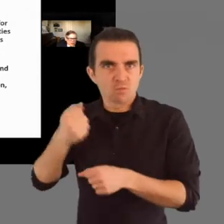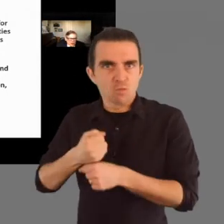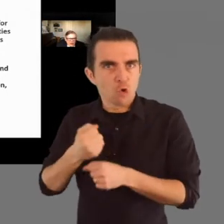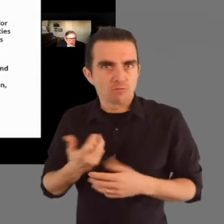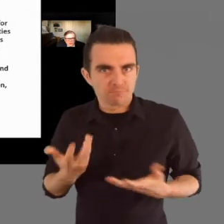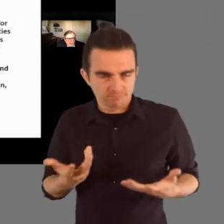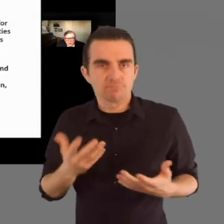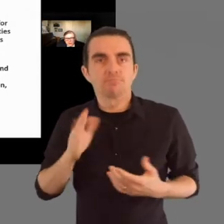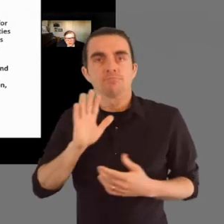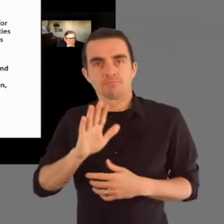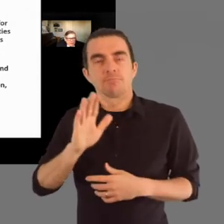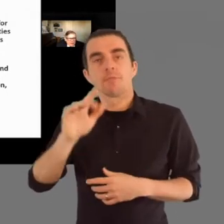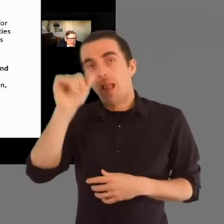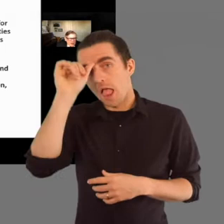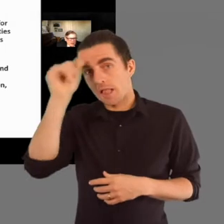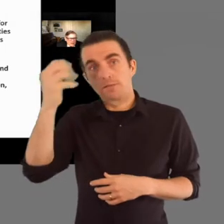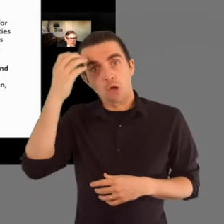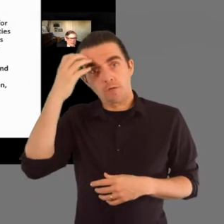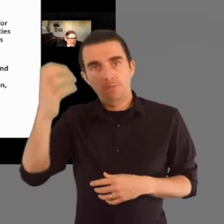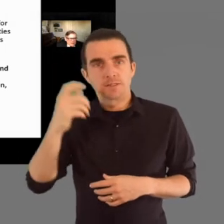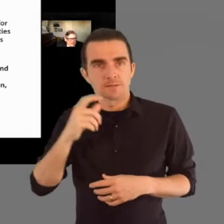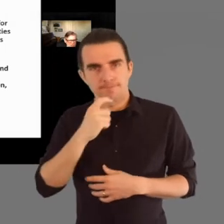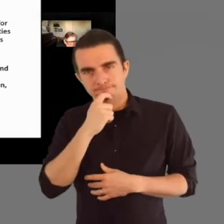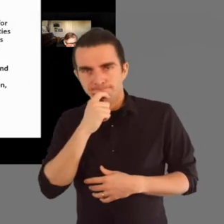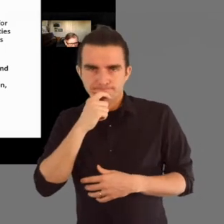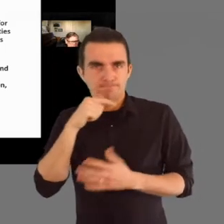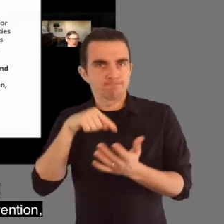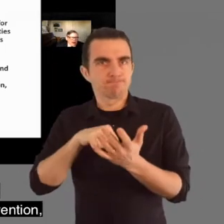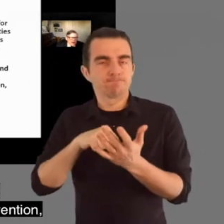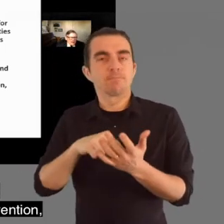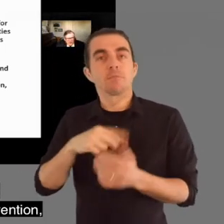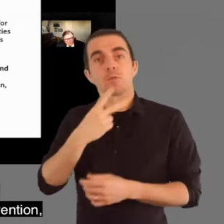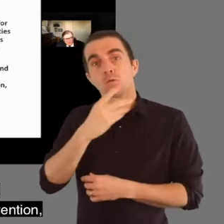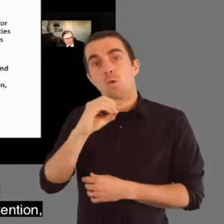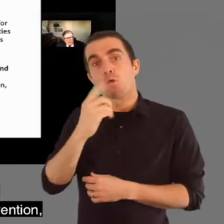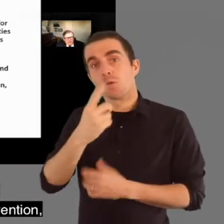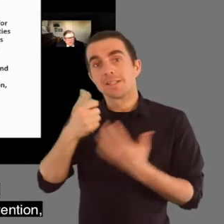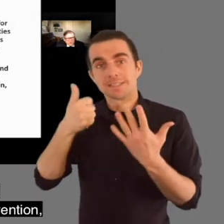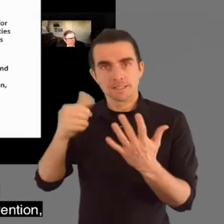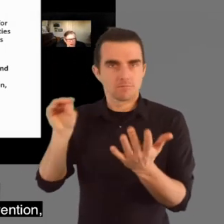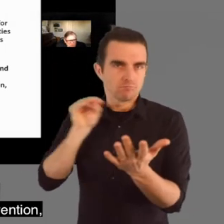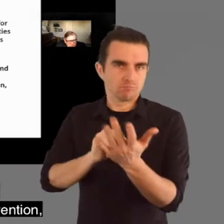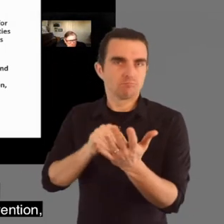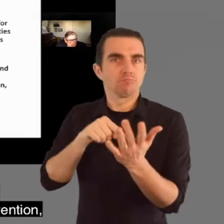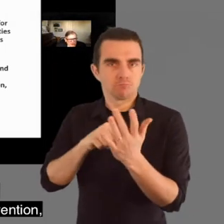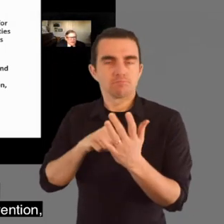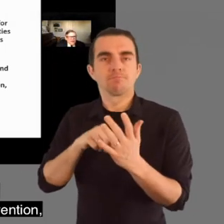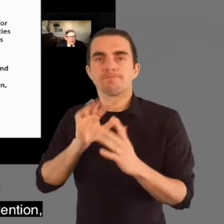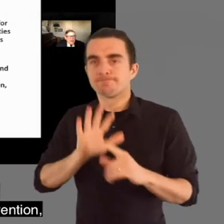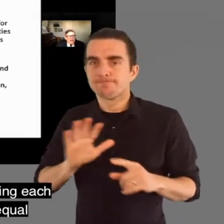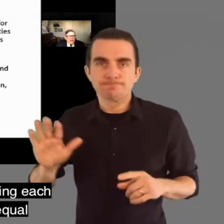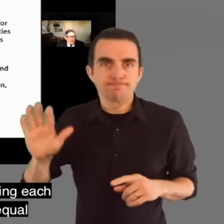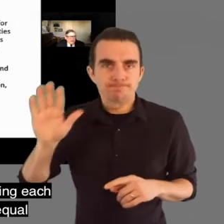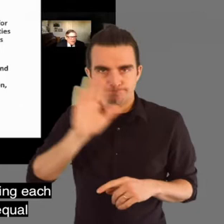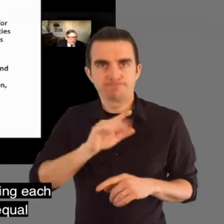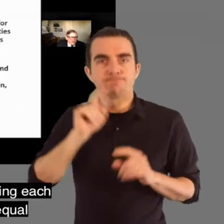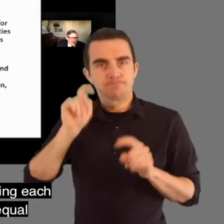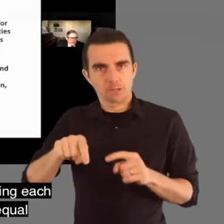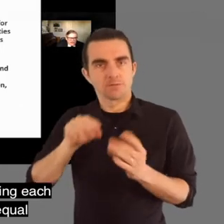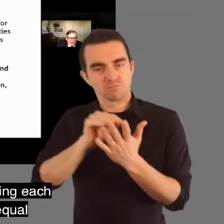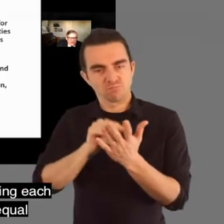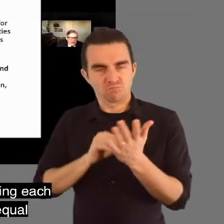many working age people not to be engaged. The Indian government, under the influence of the convention, did introduce